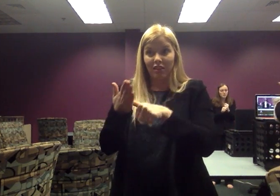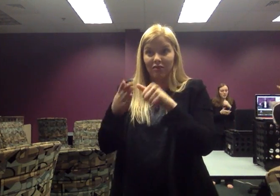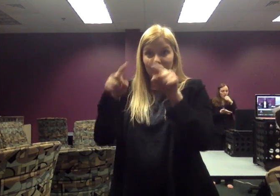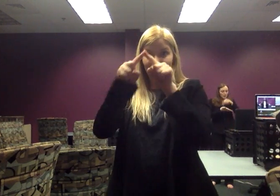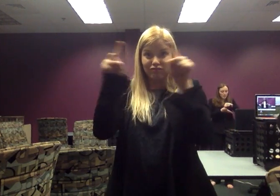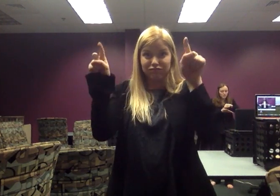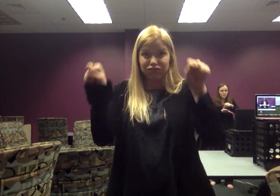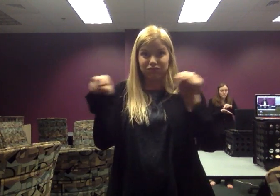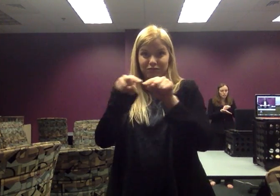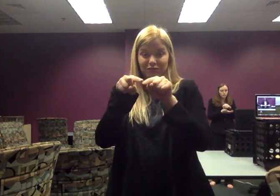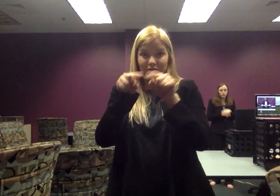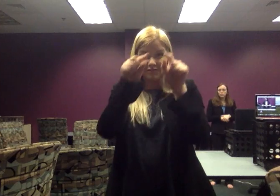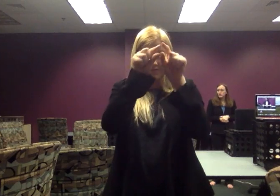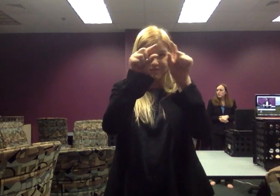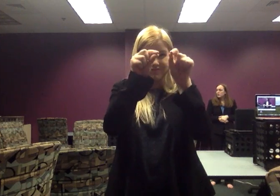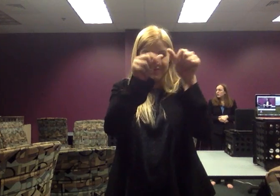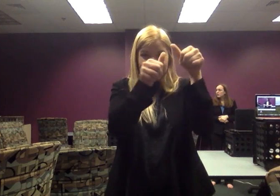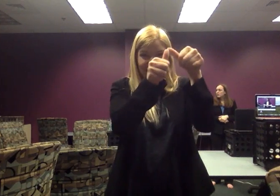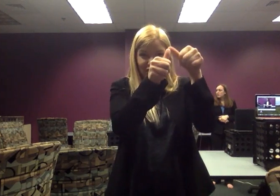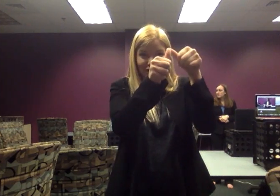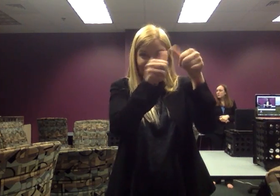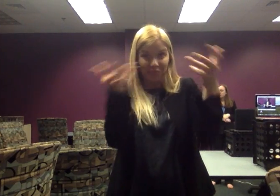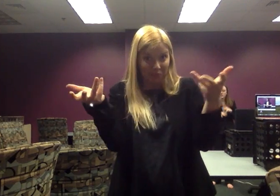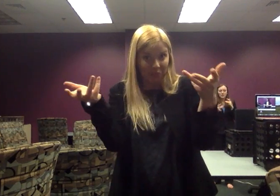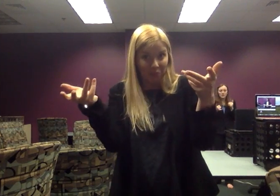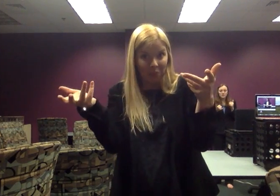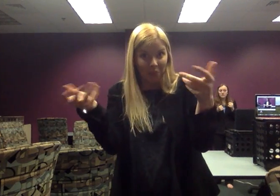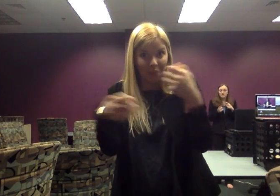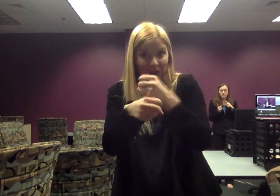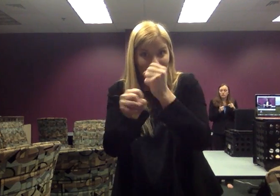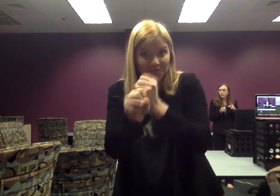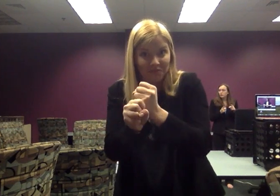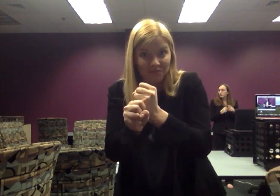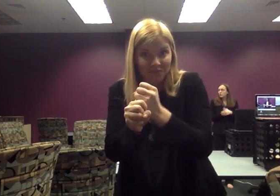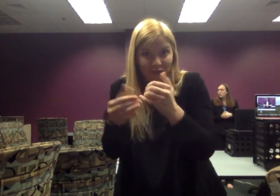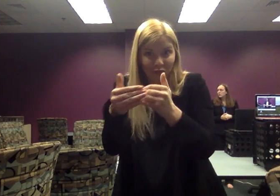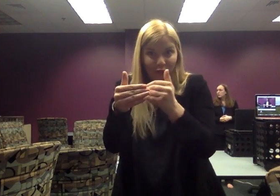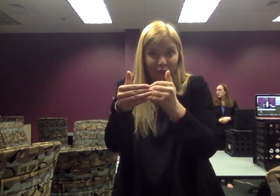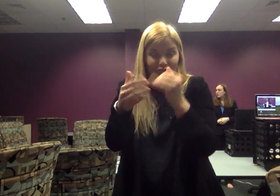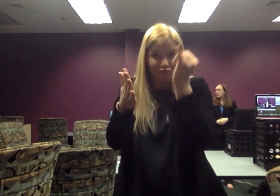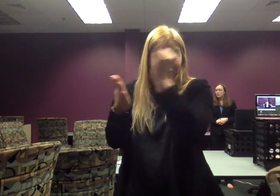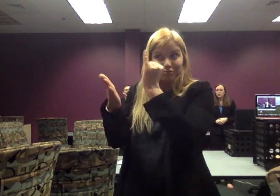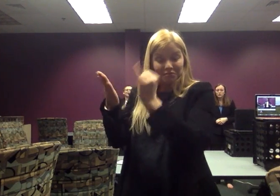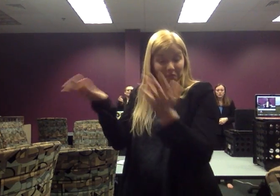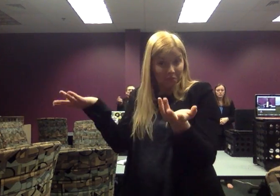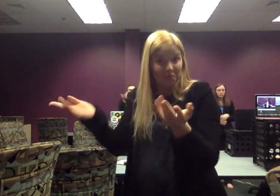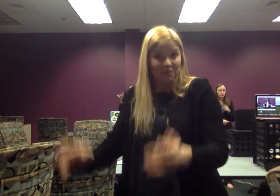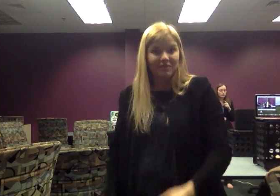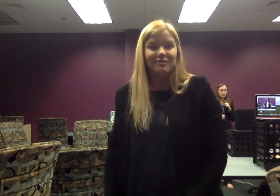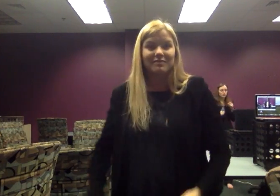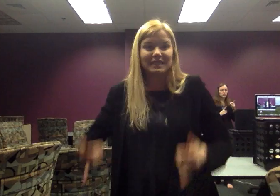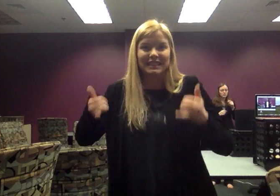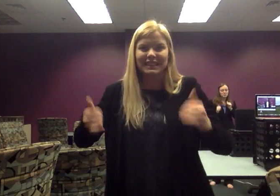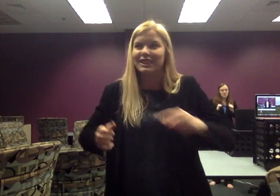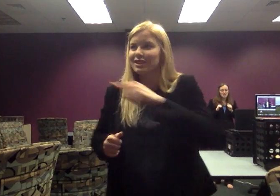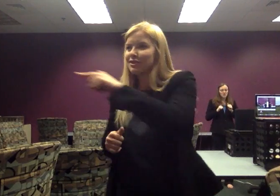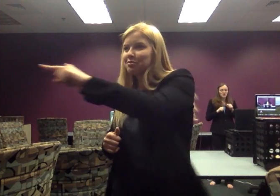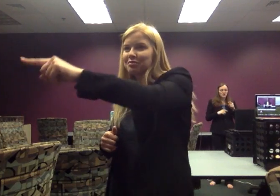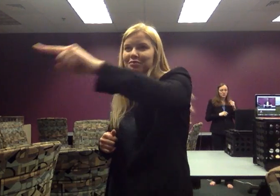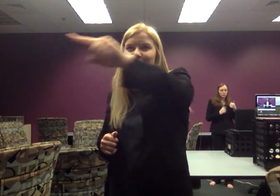Okay. Well, what you're going to do today is you're going to pretend you are a bee or an ant, and you're going to take